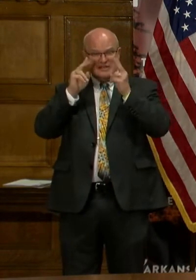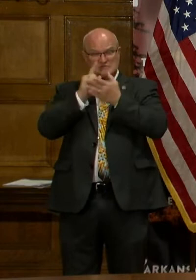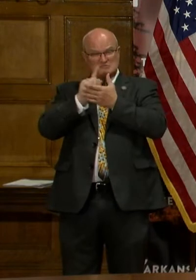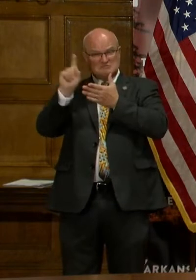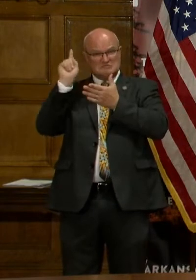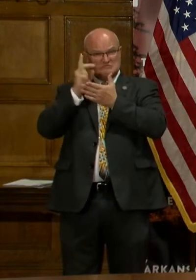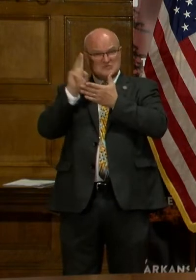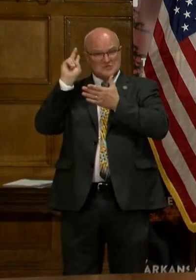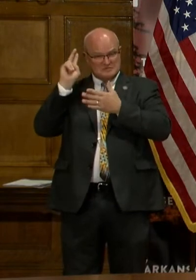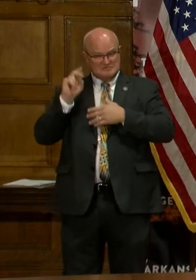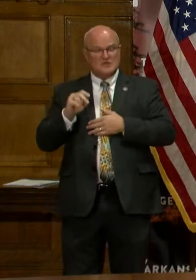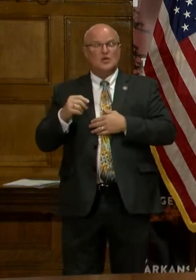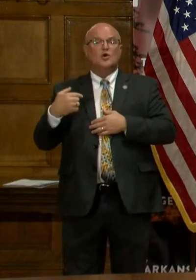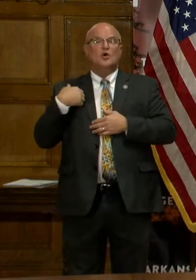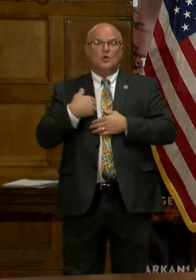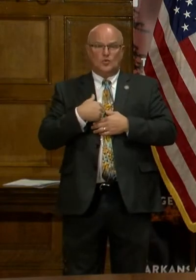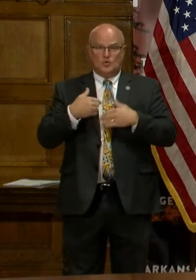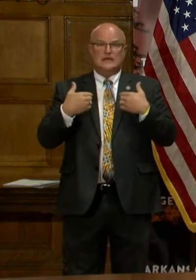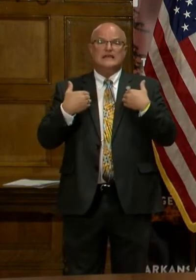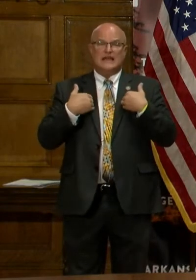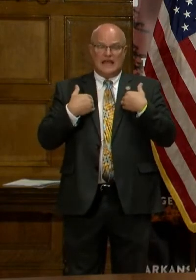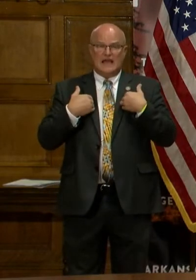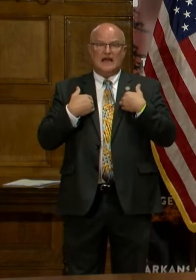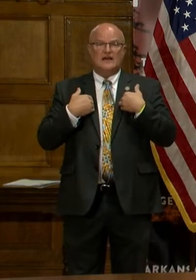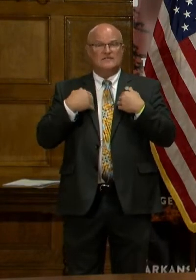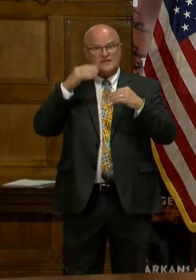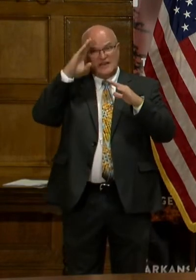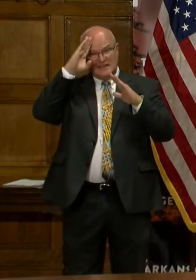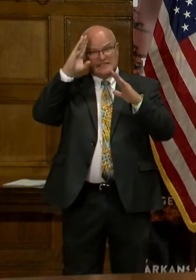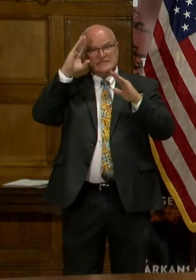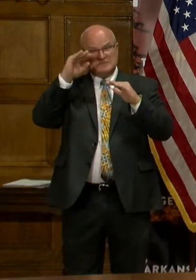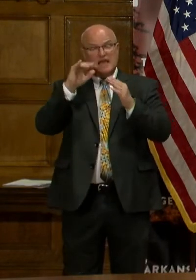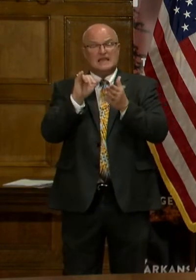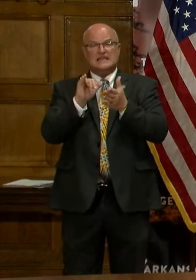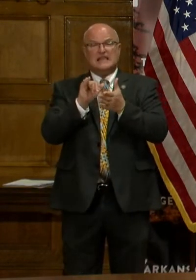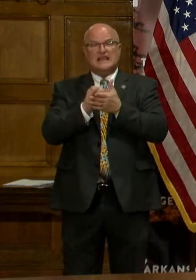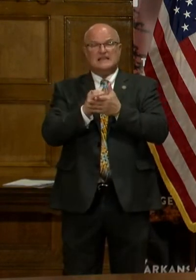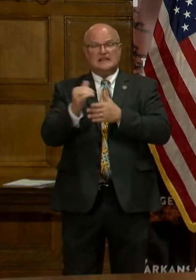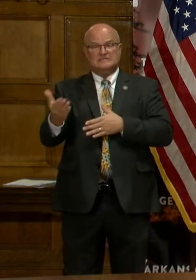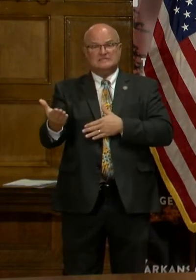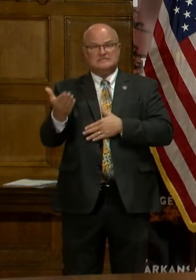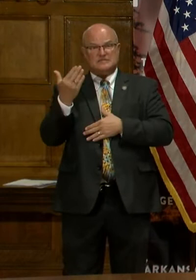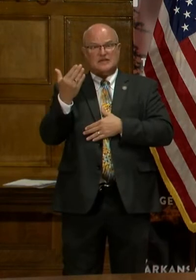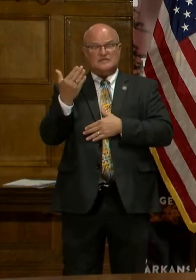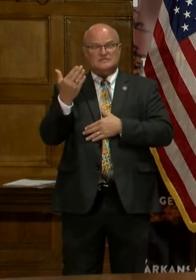ago. We are expecting that coming